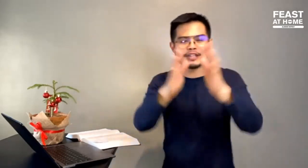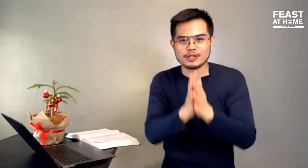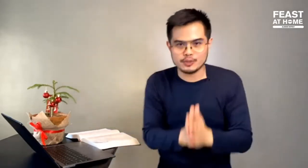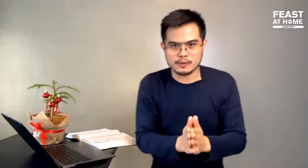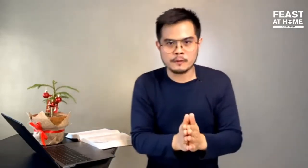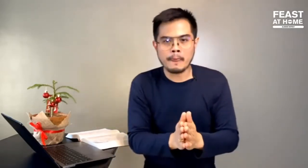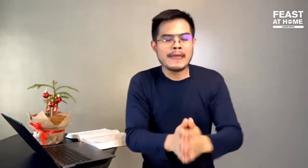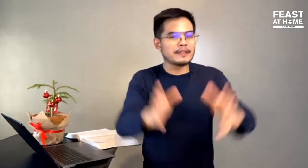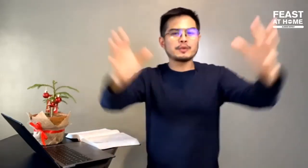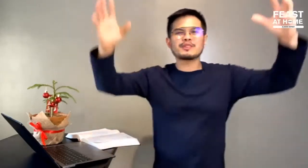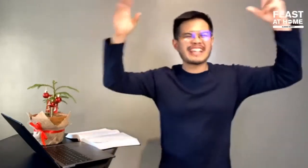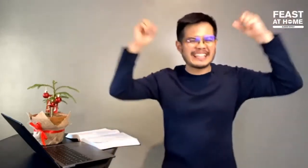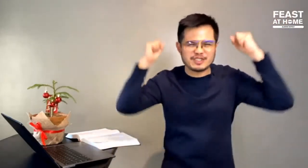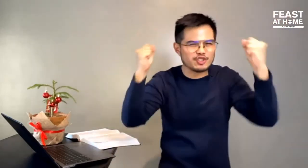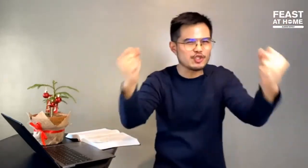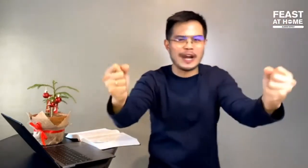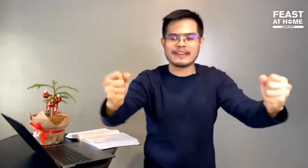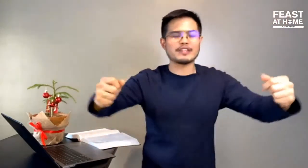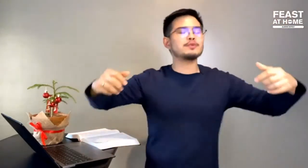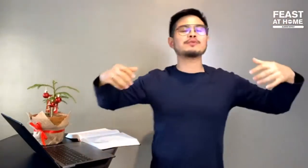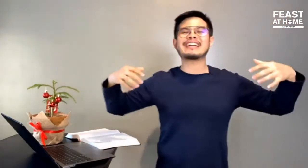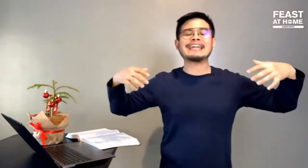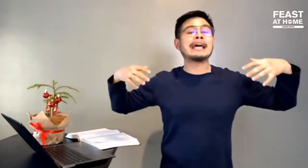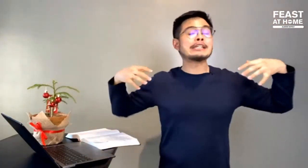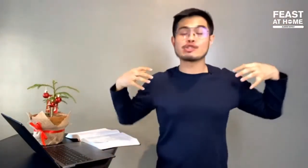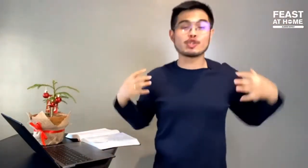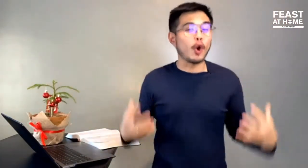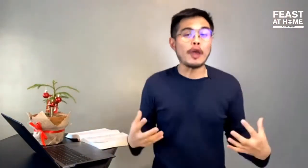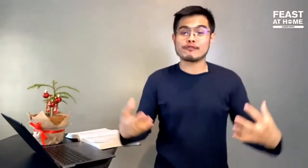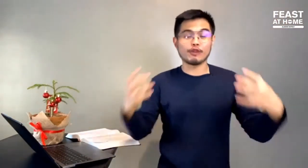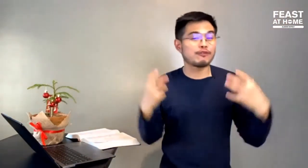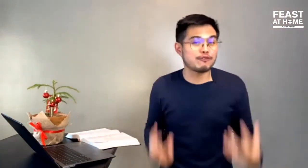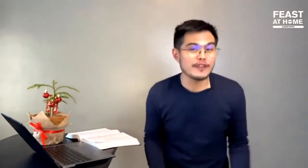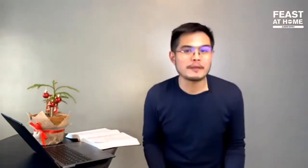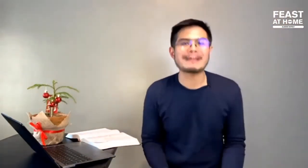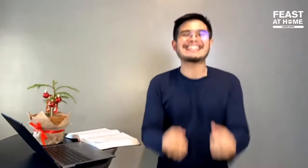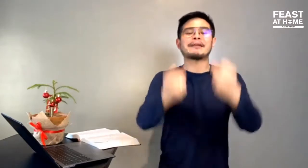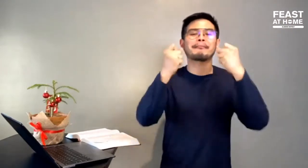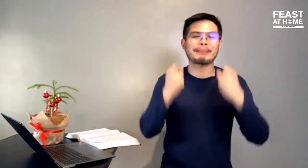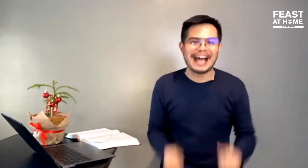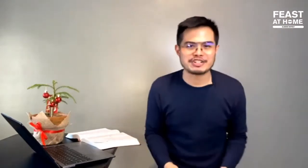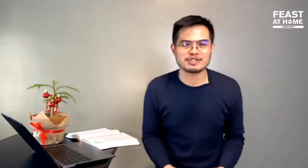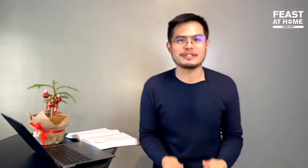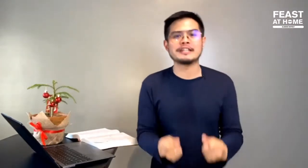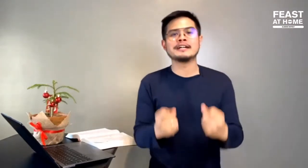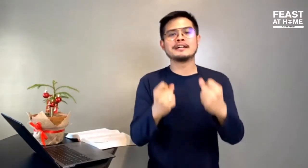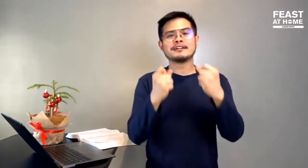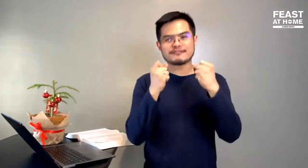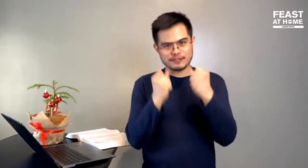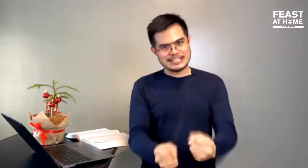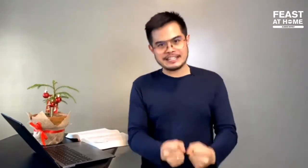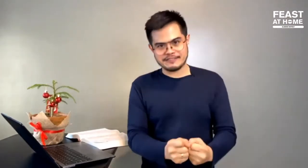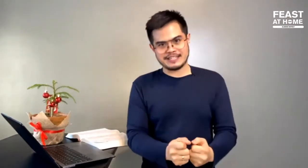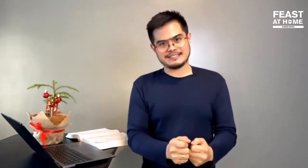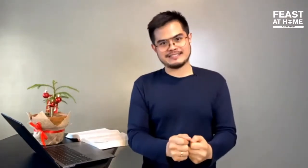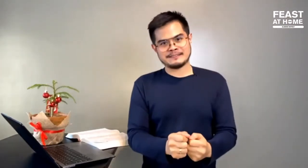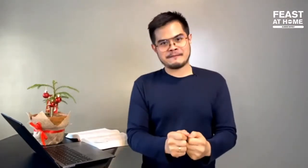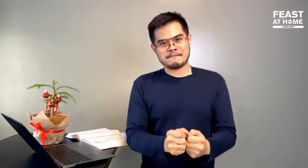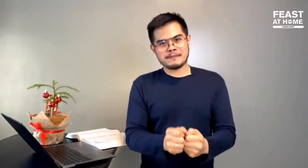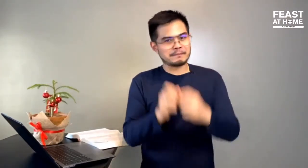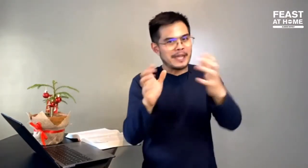will regain your youth, that you will regain strength, that you will regain joy, fulfillment, and passion for